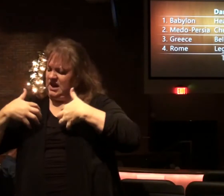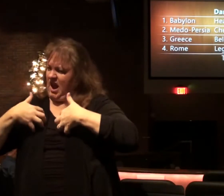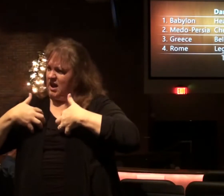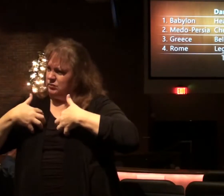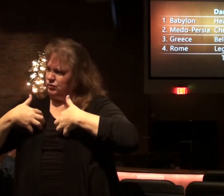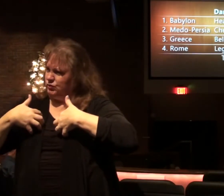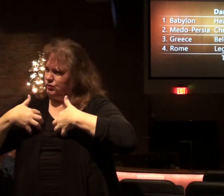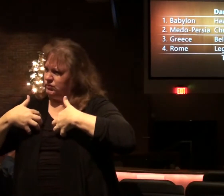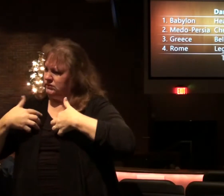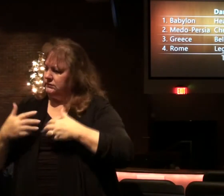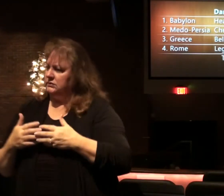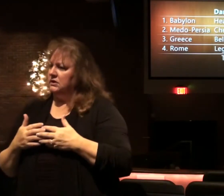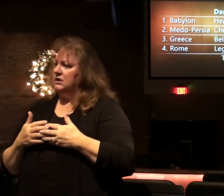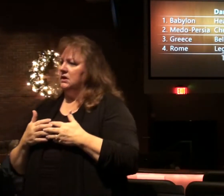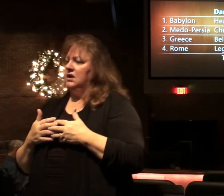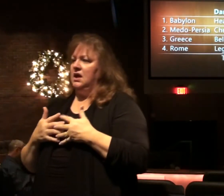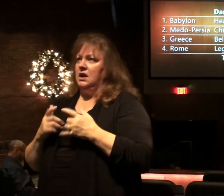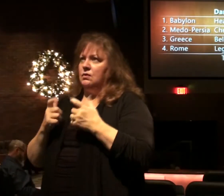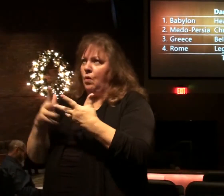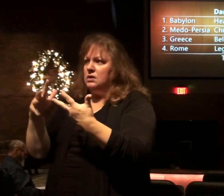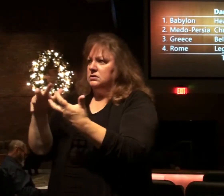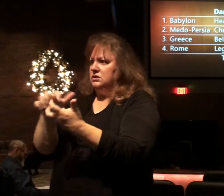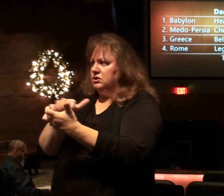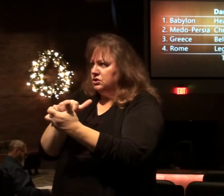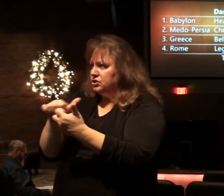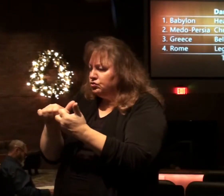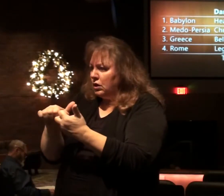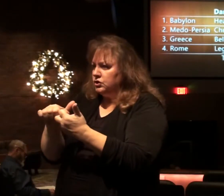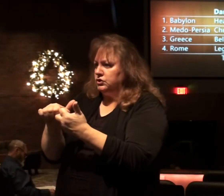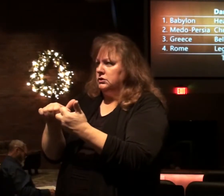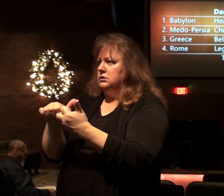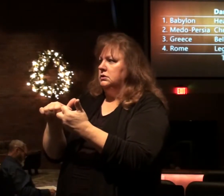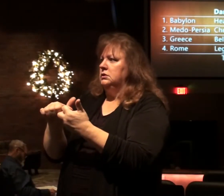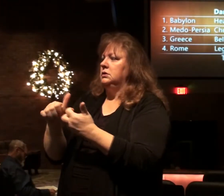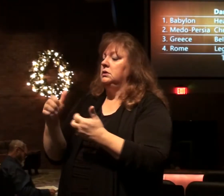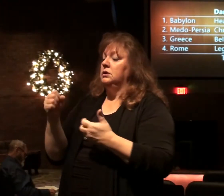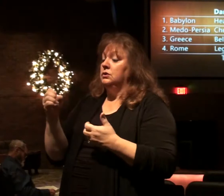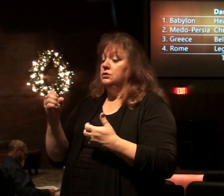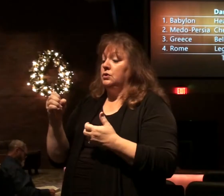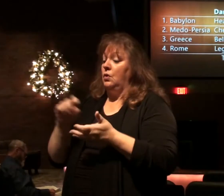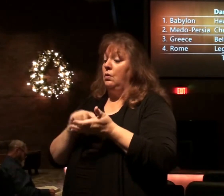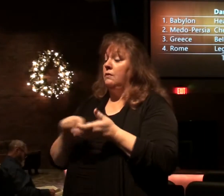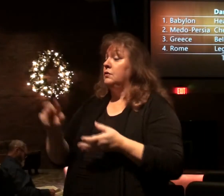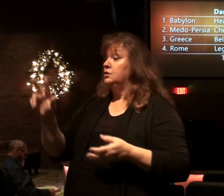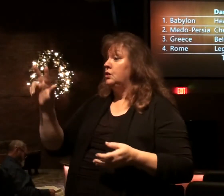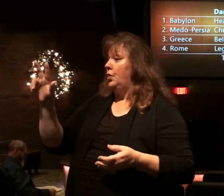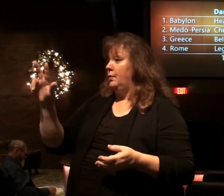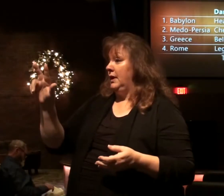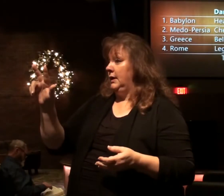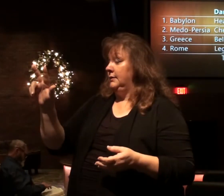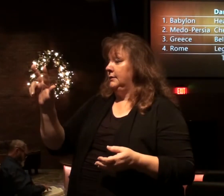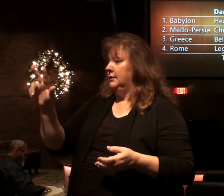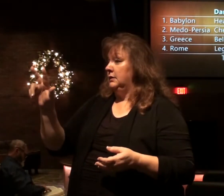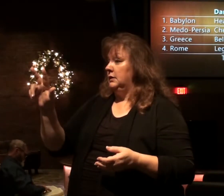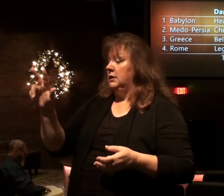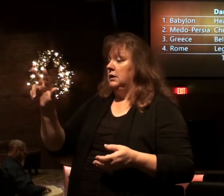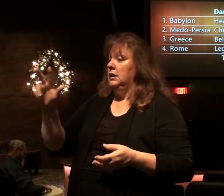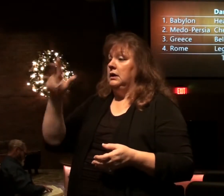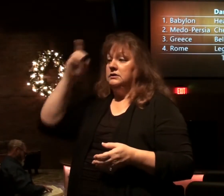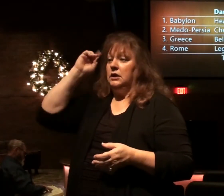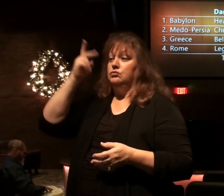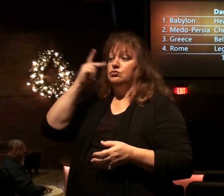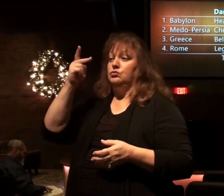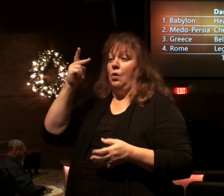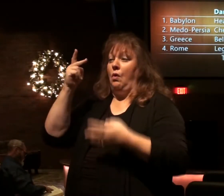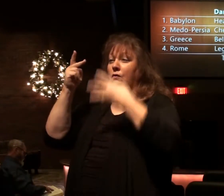animals, bringing destruction. And so, verse 3, in his night vision, he saw